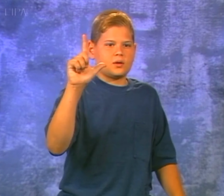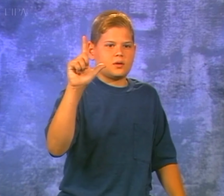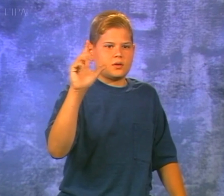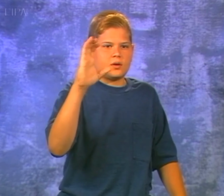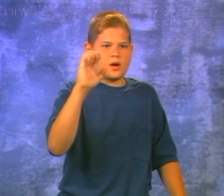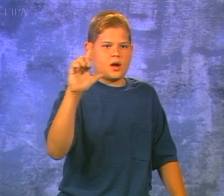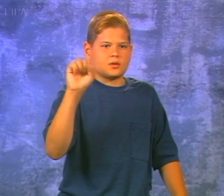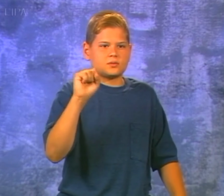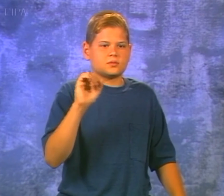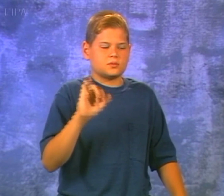microscope